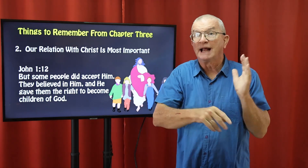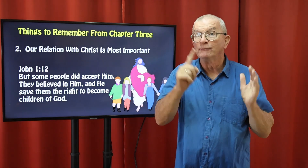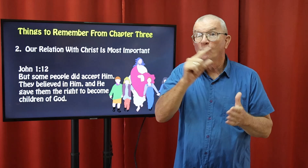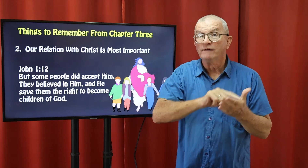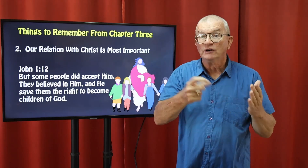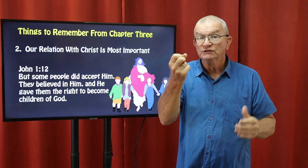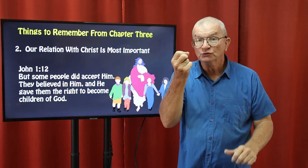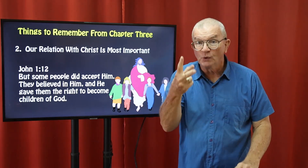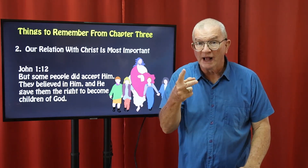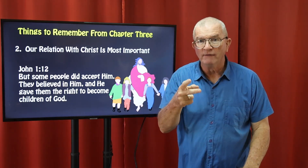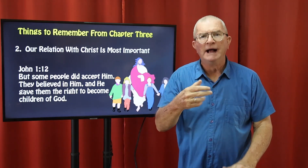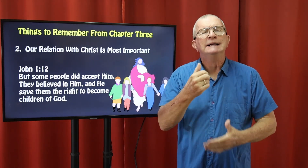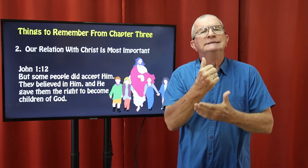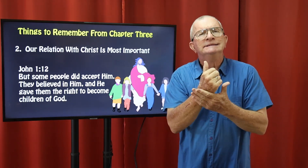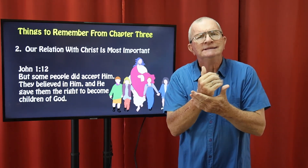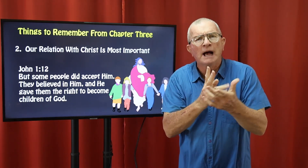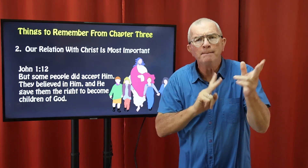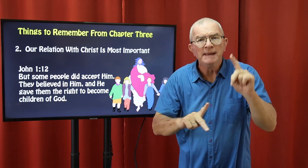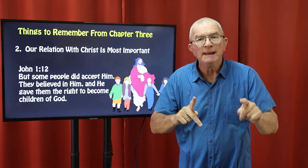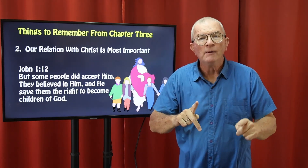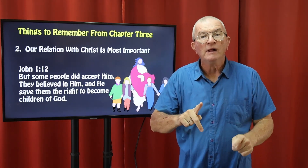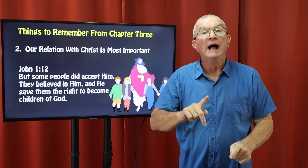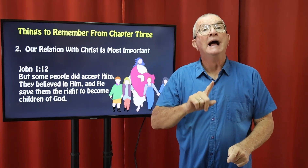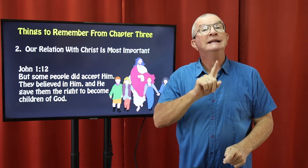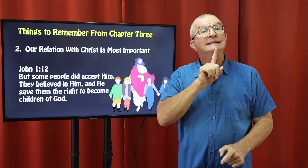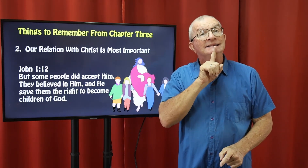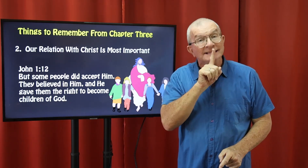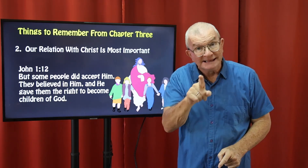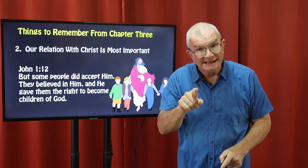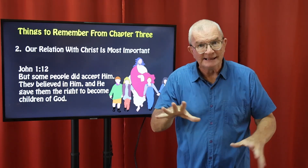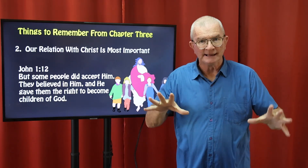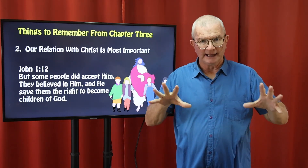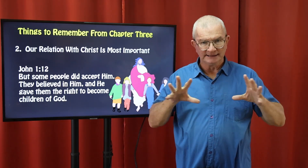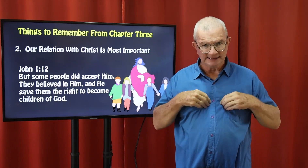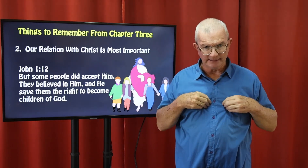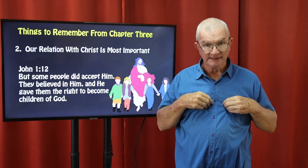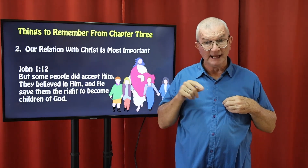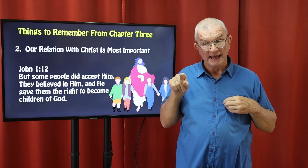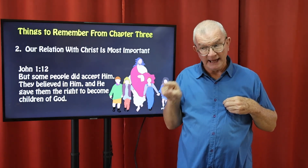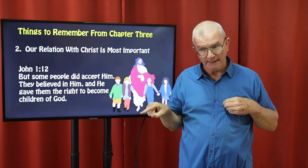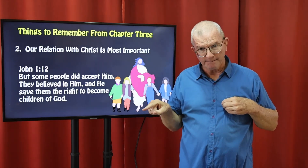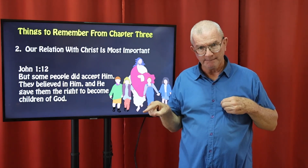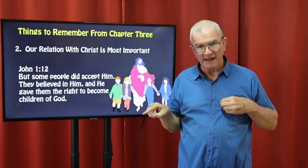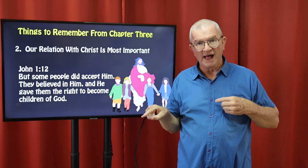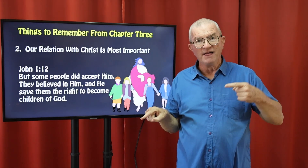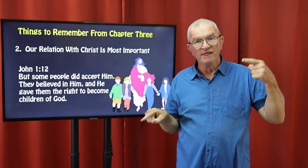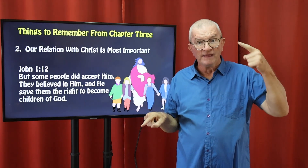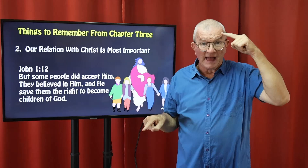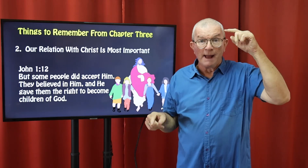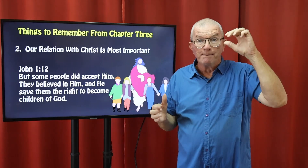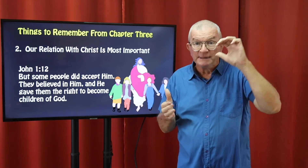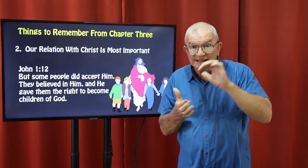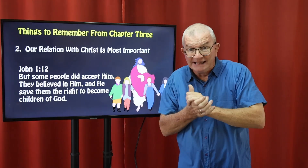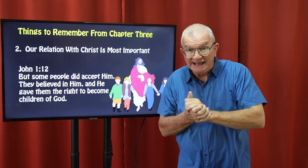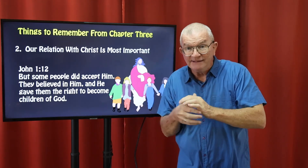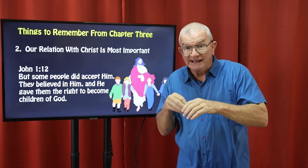John chapter 1, verse 12. But some people did accept him. They believed in